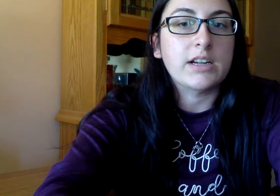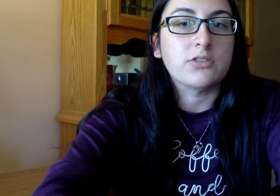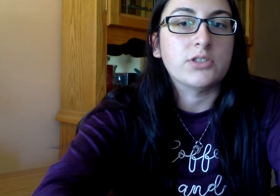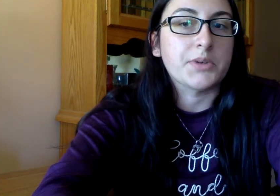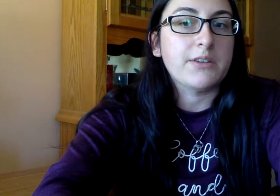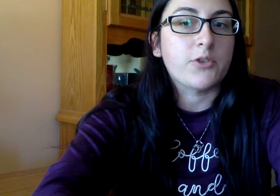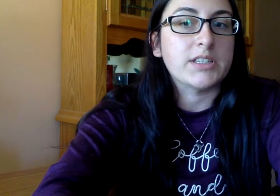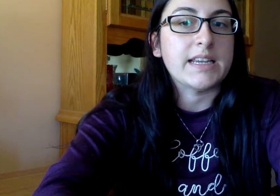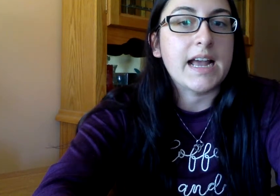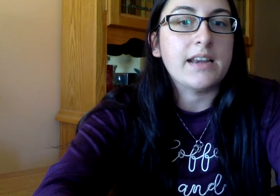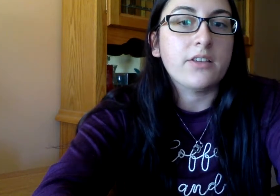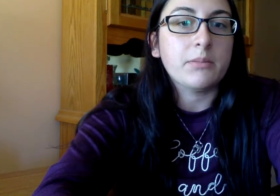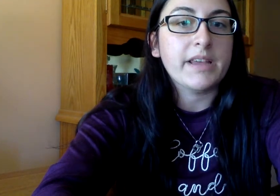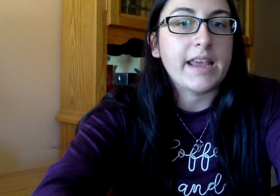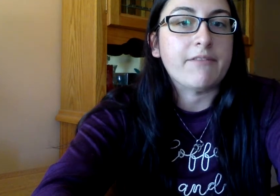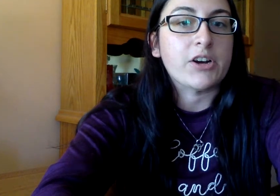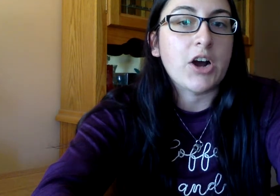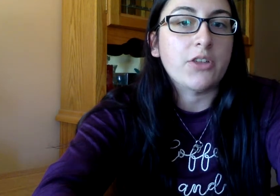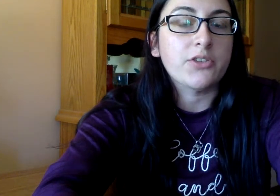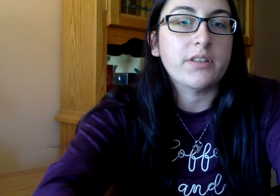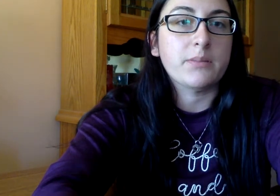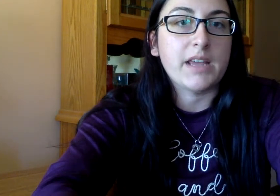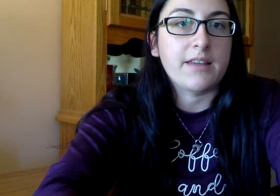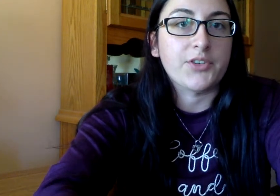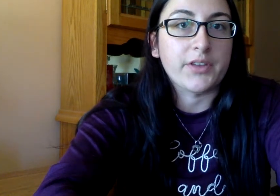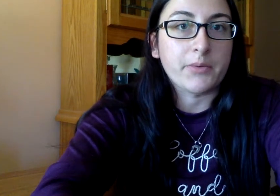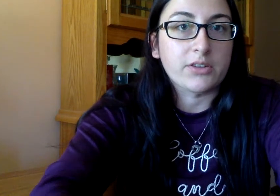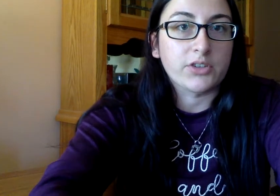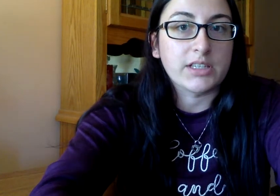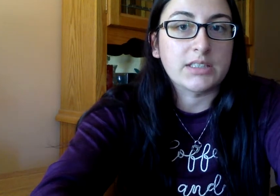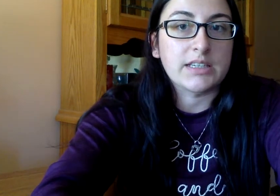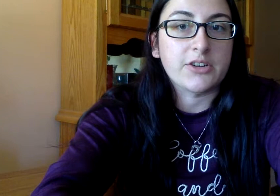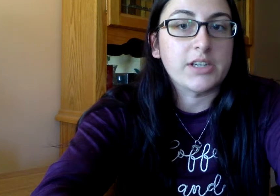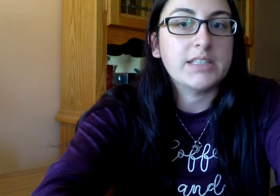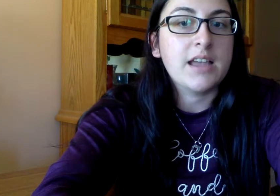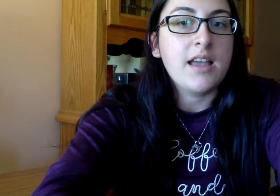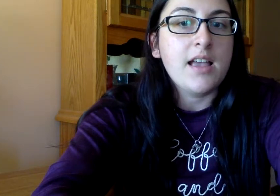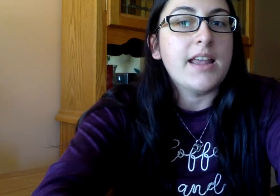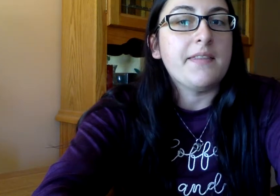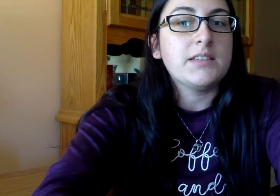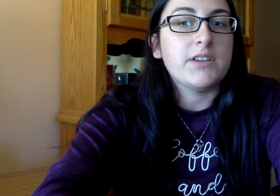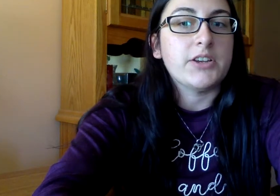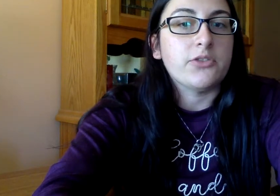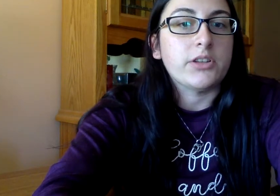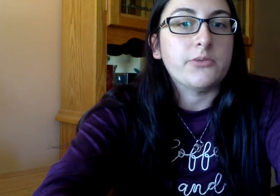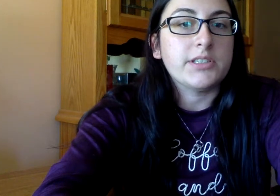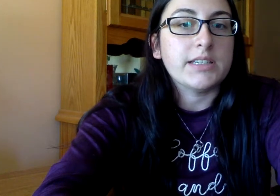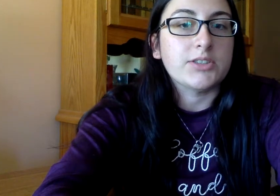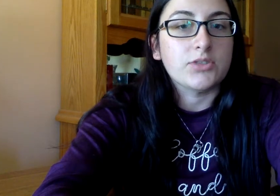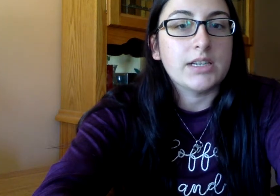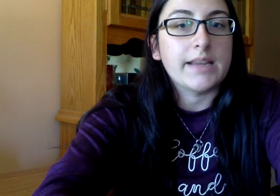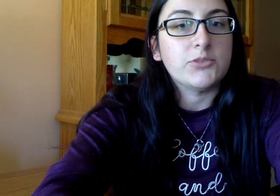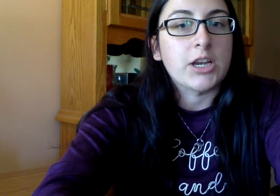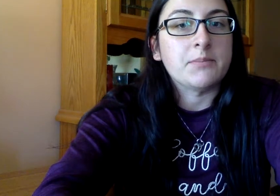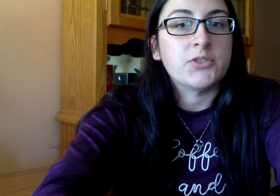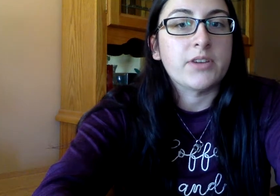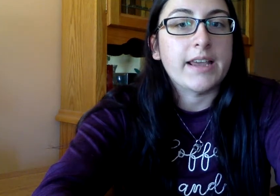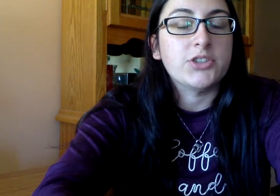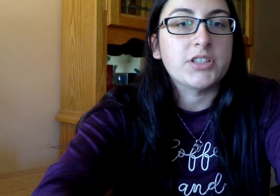includes reinforcing any other behavior other than the behavior that we are looking to decrease. In this video, you will see a student named James who engages in